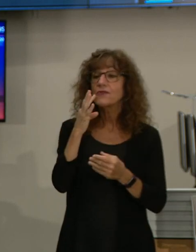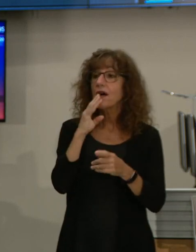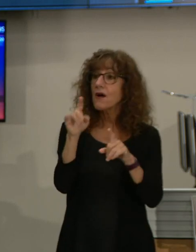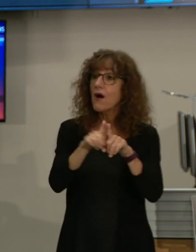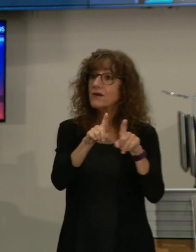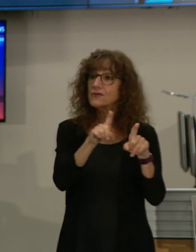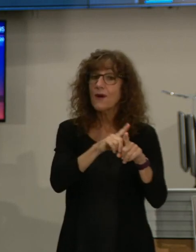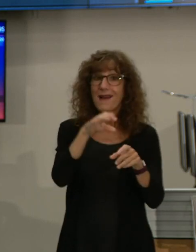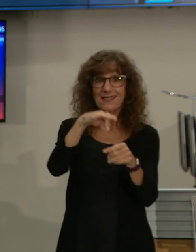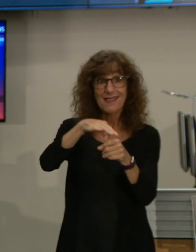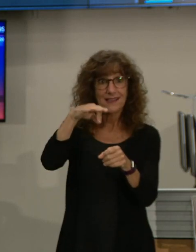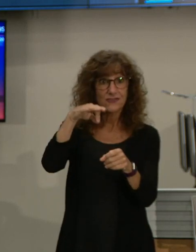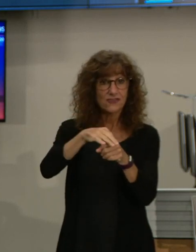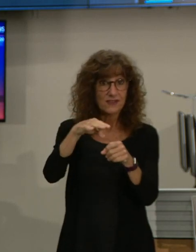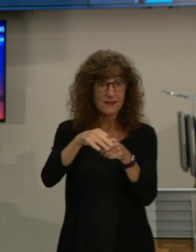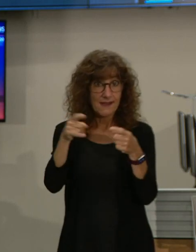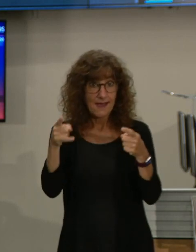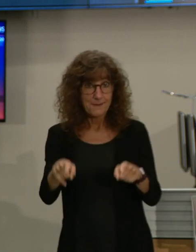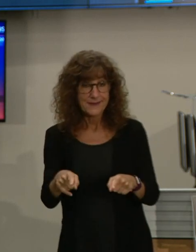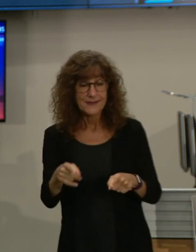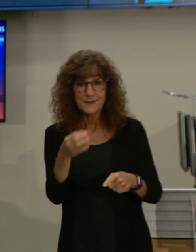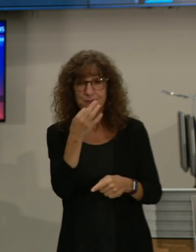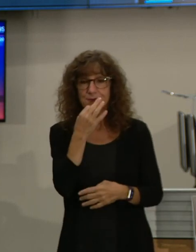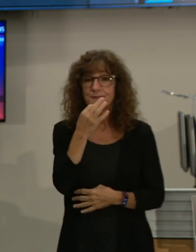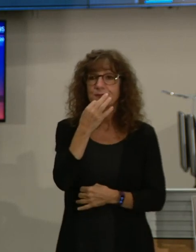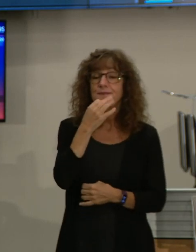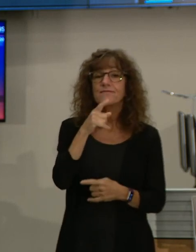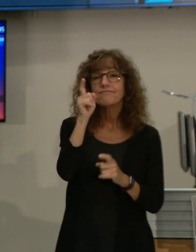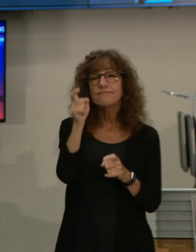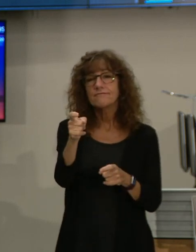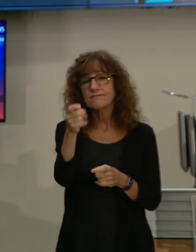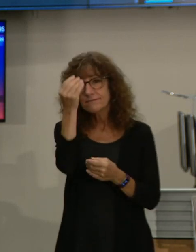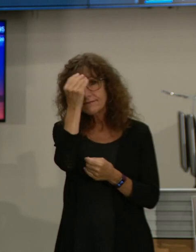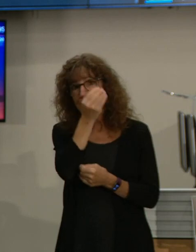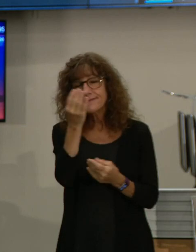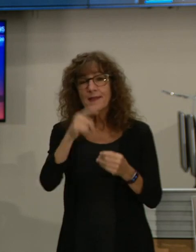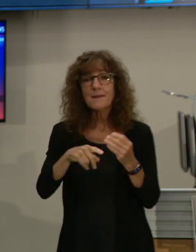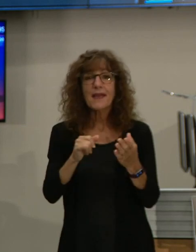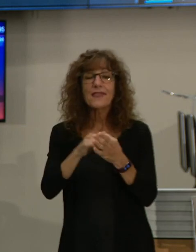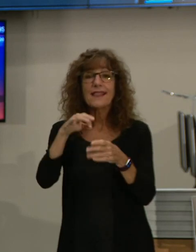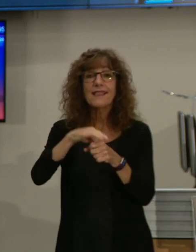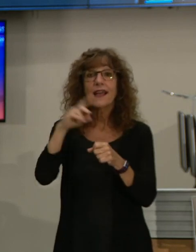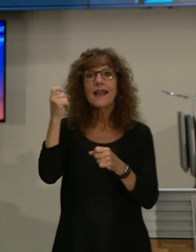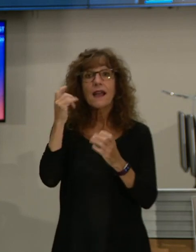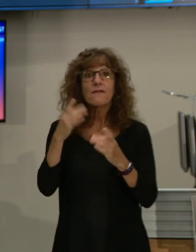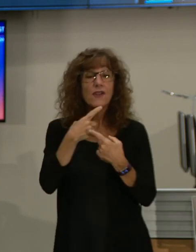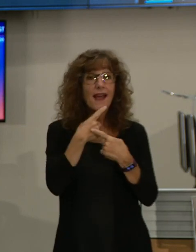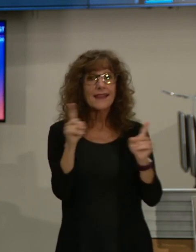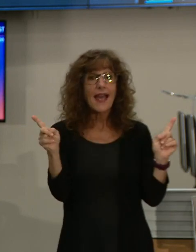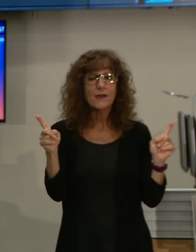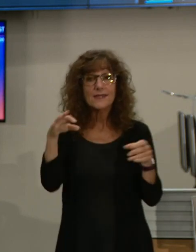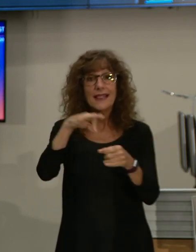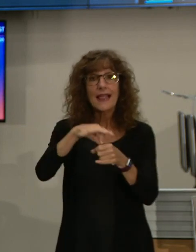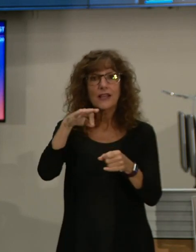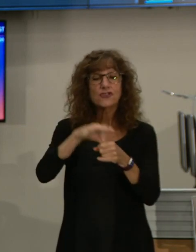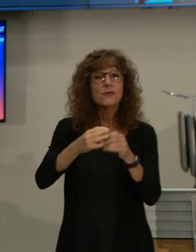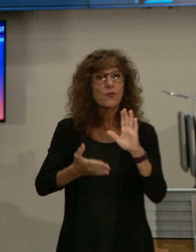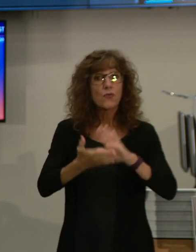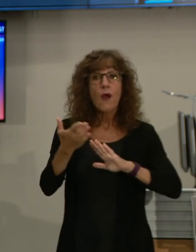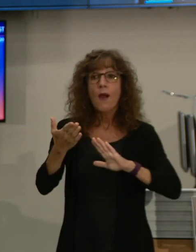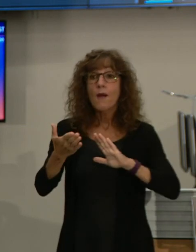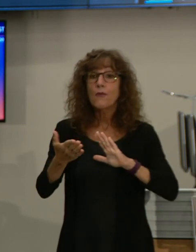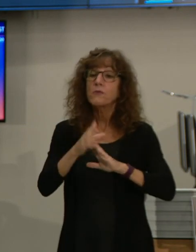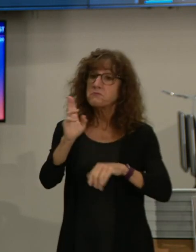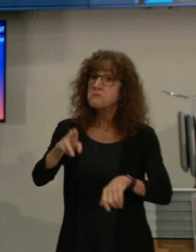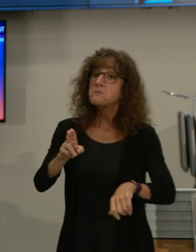about our election, the upcoming election, and to give a quick update on it. The governor has announced that the election will operate